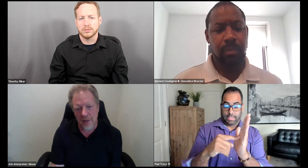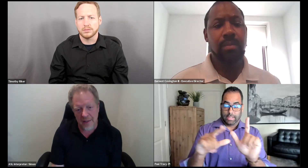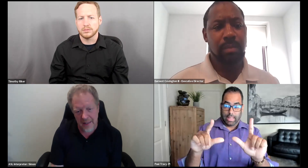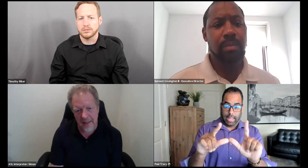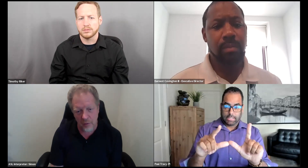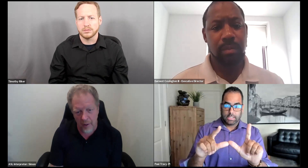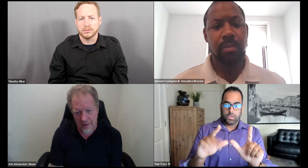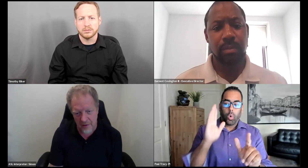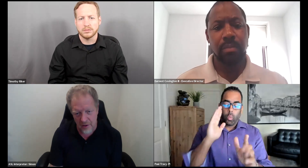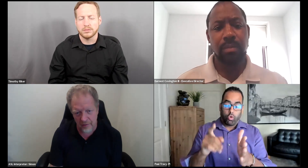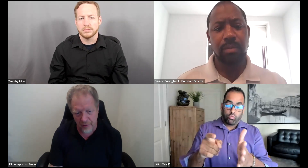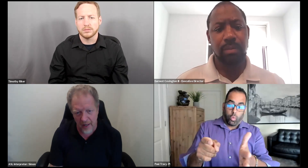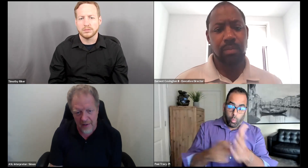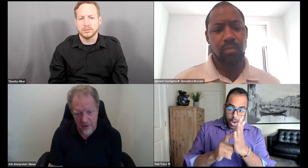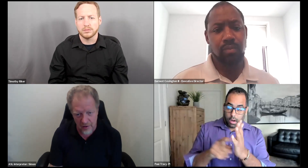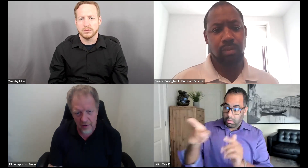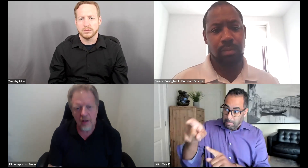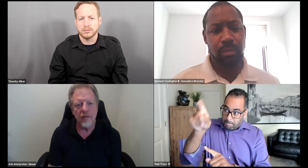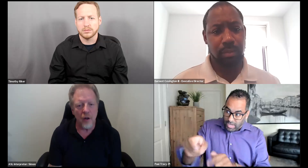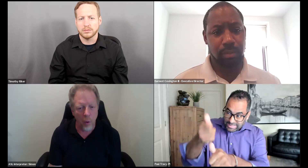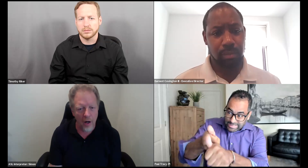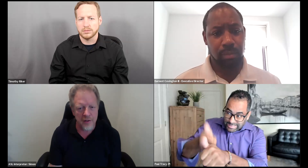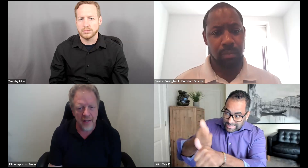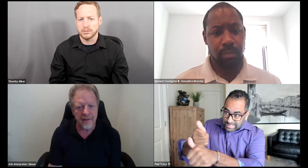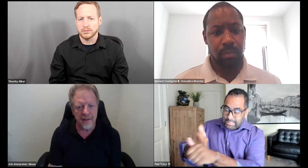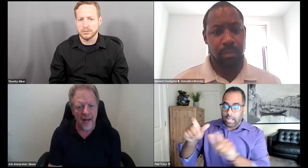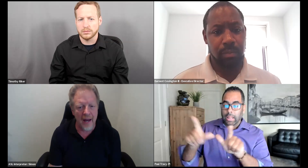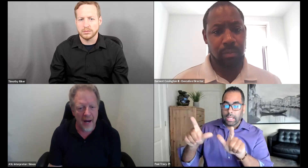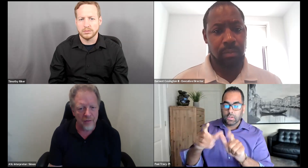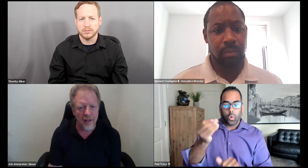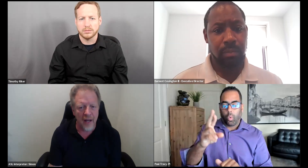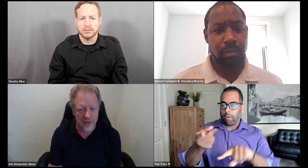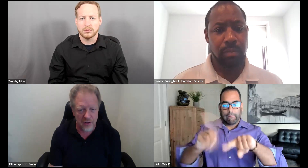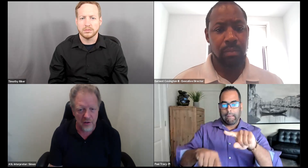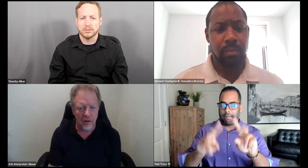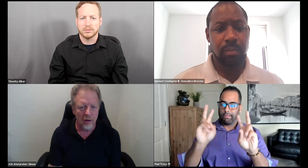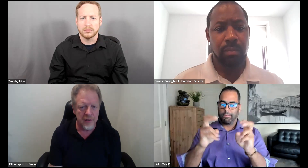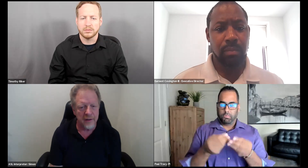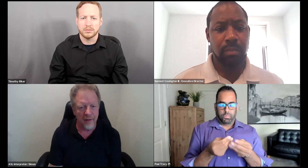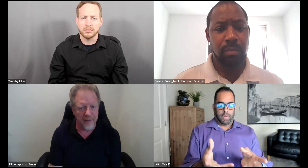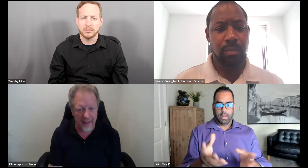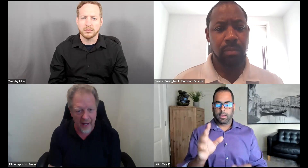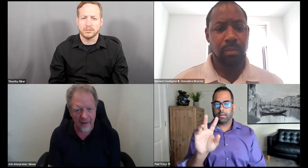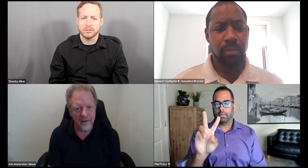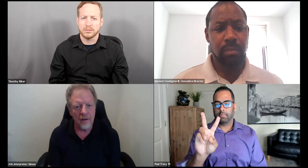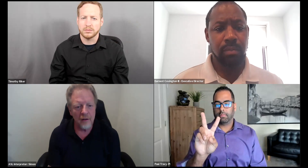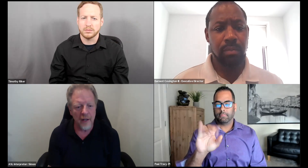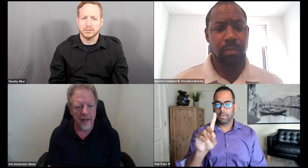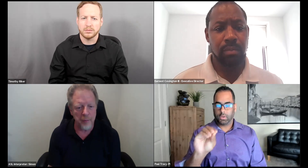language that's in there, the way it's inserted for the licensure, requires that every licensure, or is it, if they